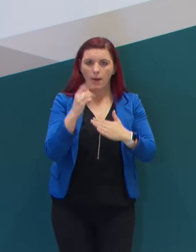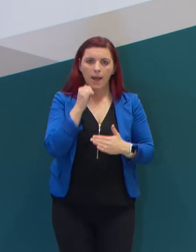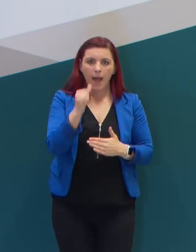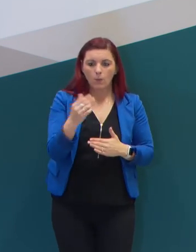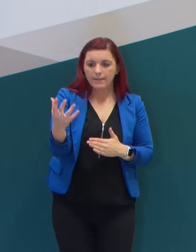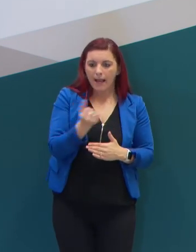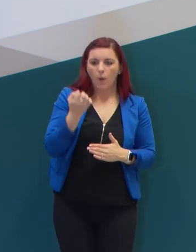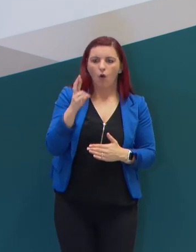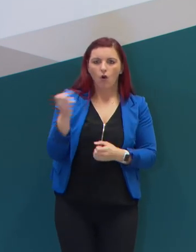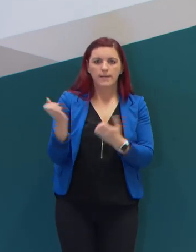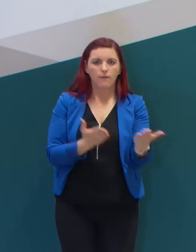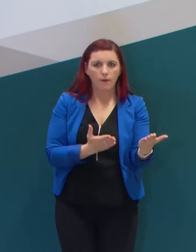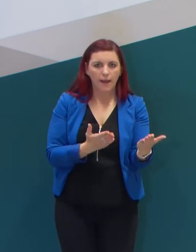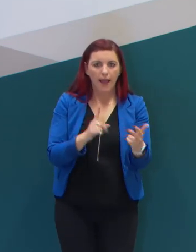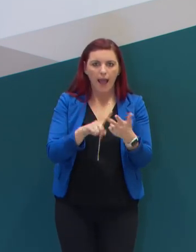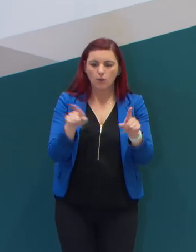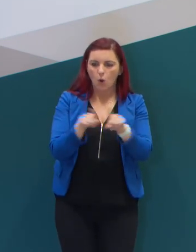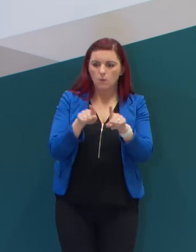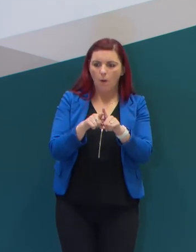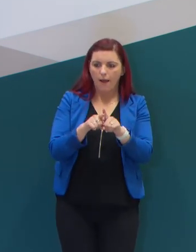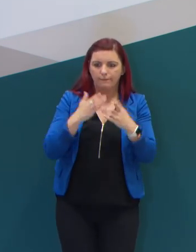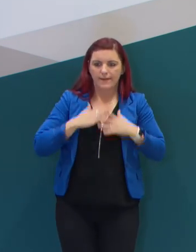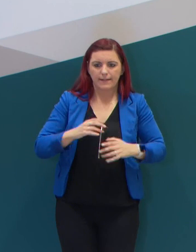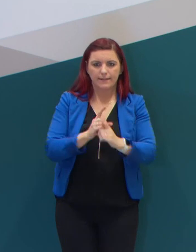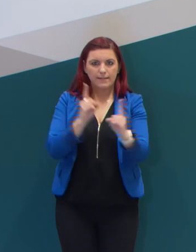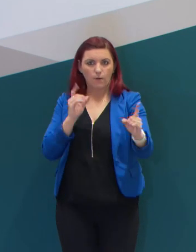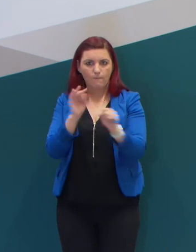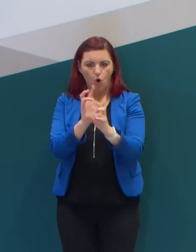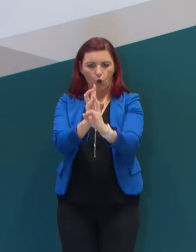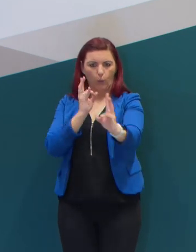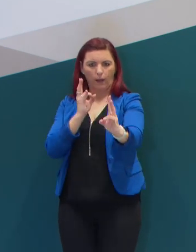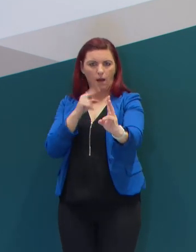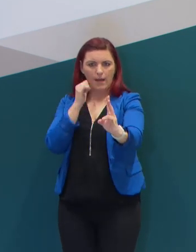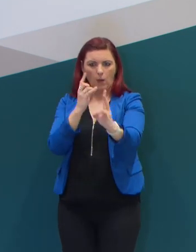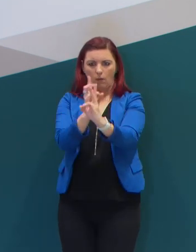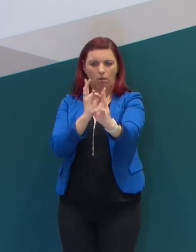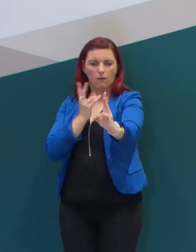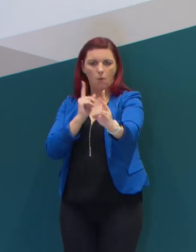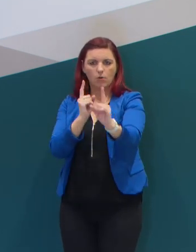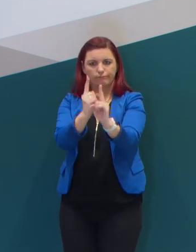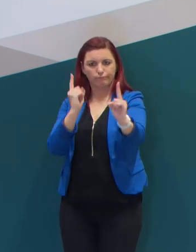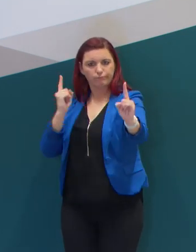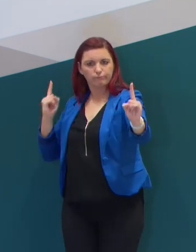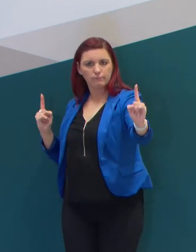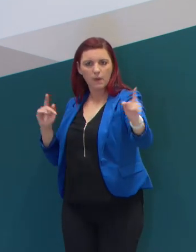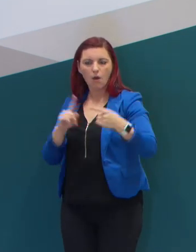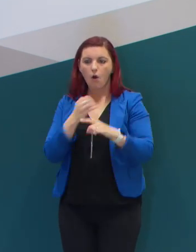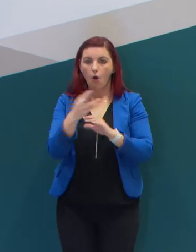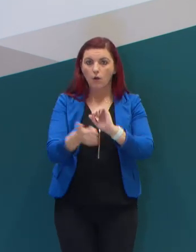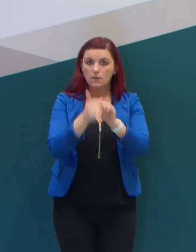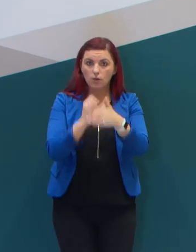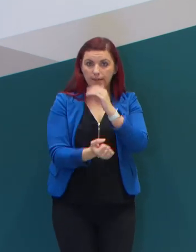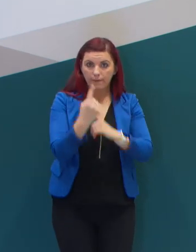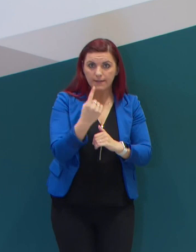delivery, and implement physical distancing measures in respect of queuing. That all sporting events to be cancelled, including